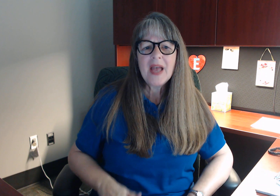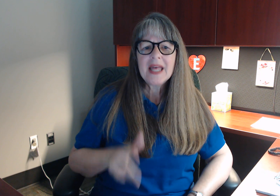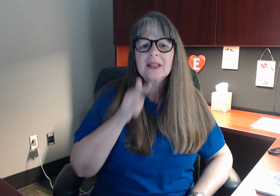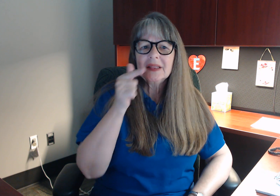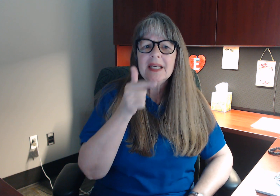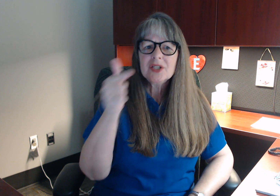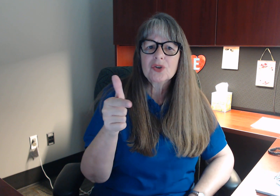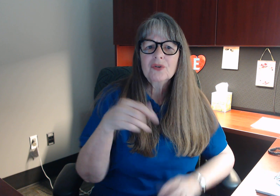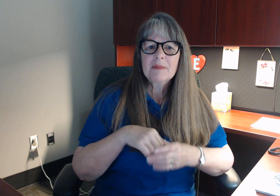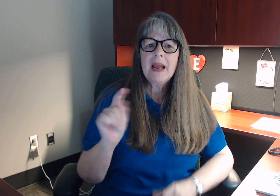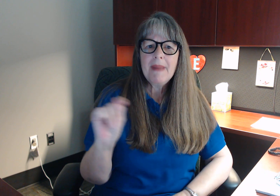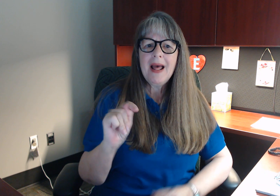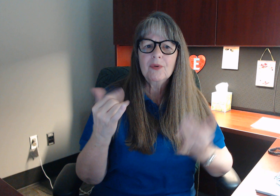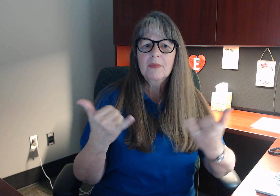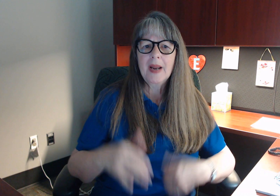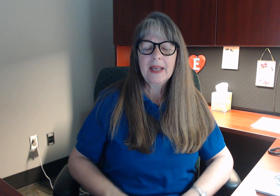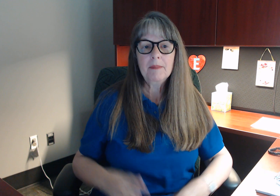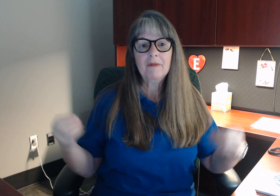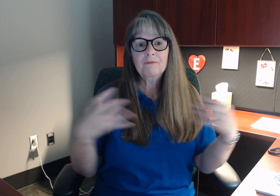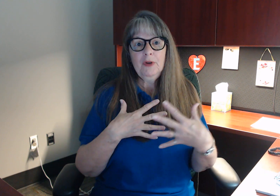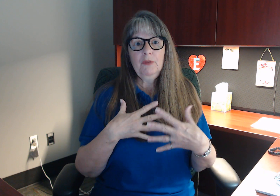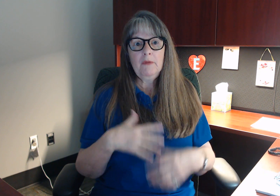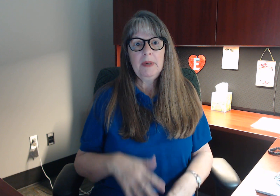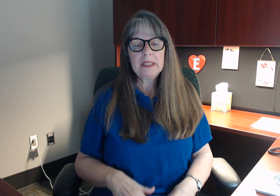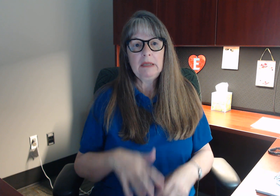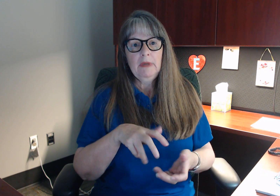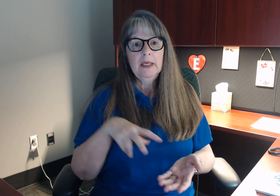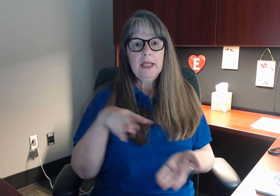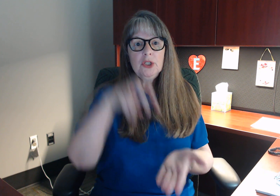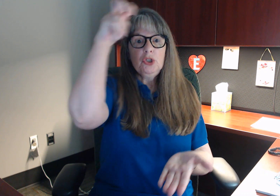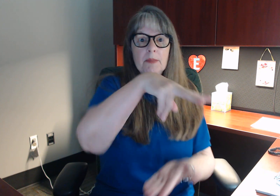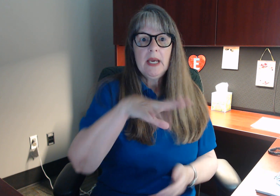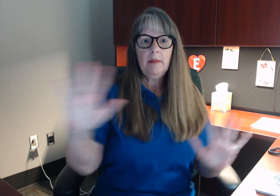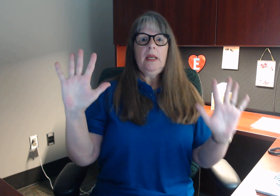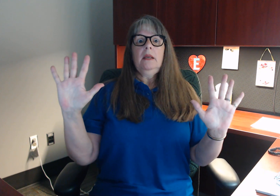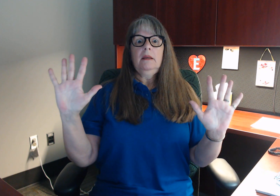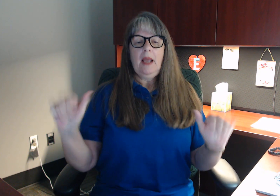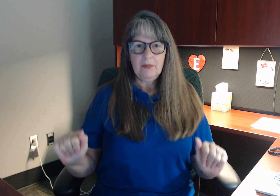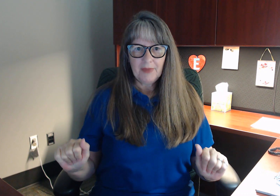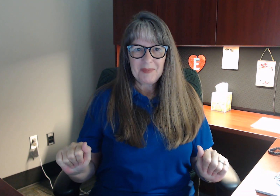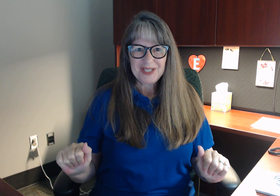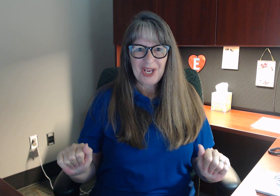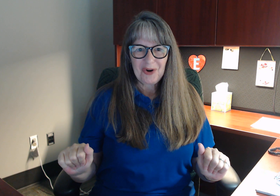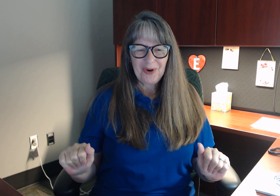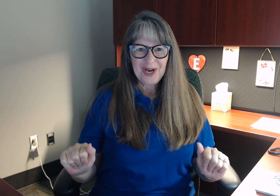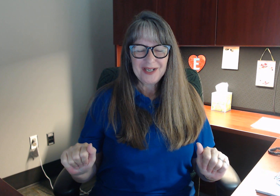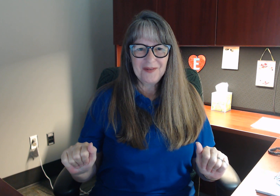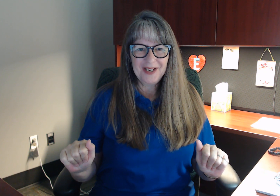a lizard in my bathroom right now. I'm not fearful of it, but it's like, it just jumps out at me and I'll be scared, right? But I